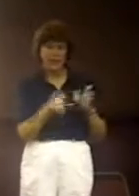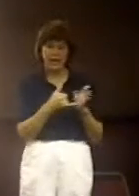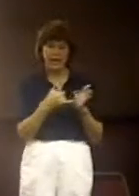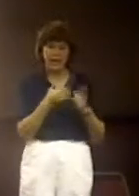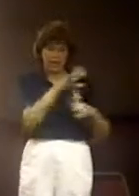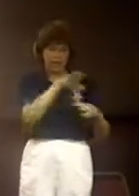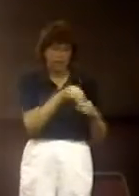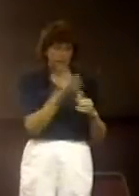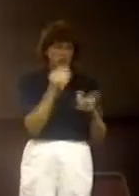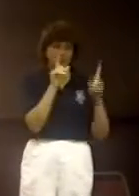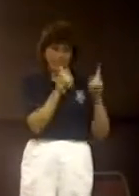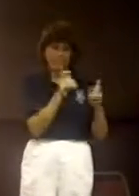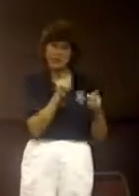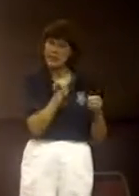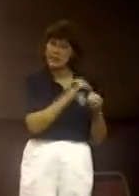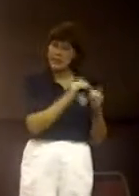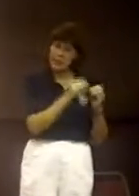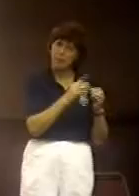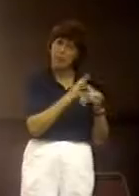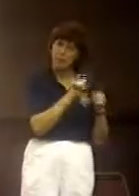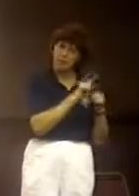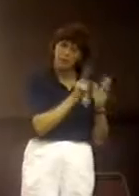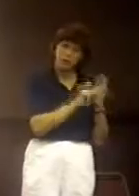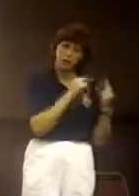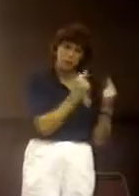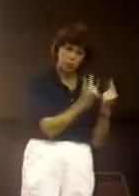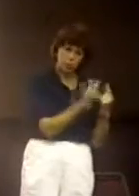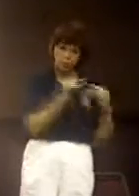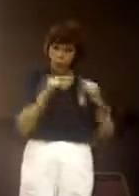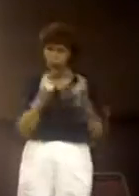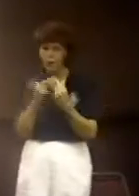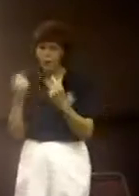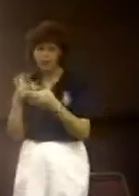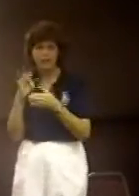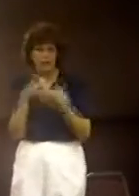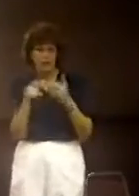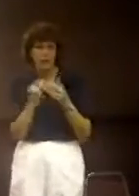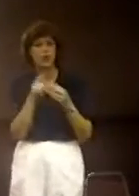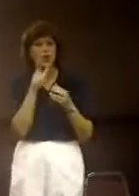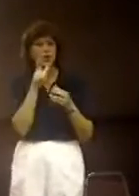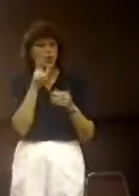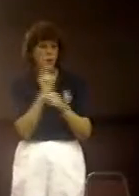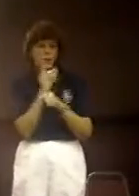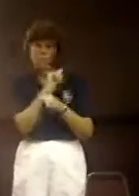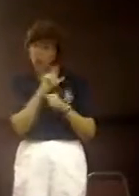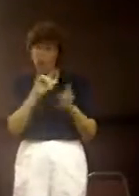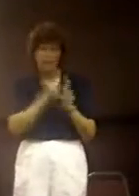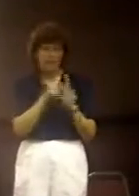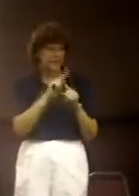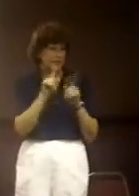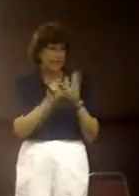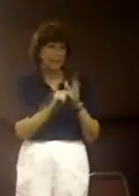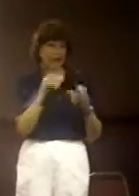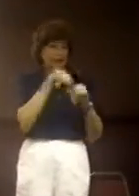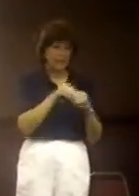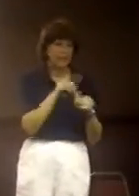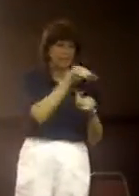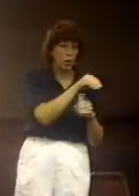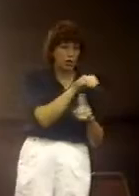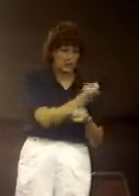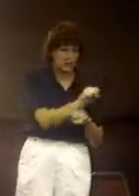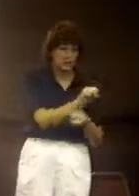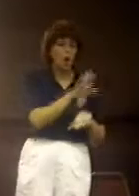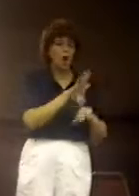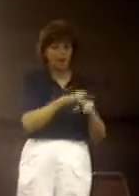involved testing a number of different groups of students who used all these different inputs on